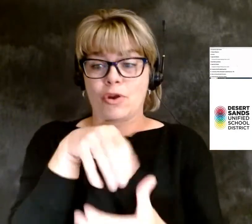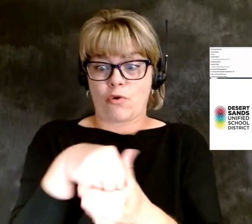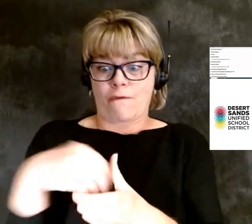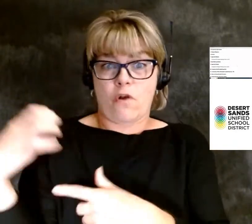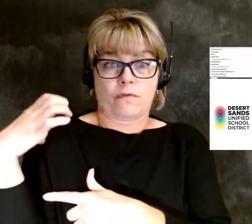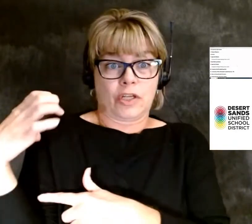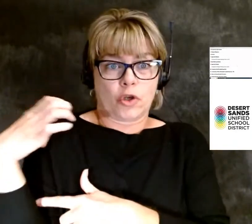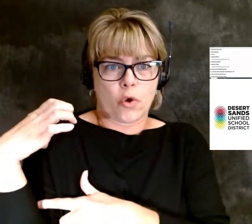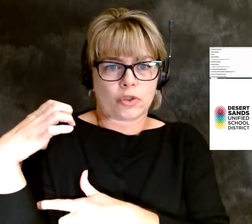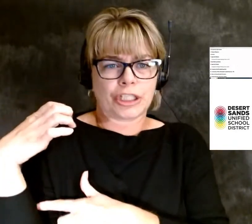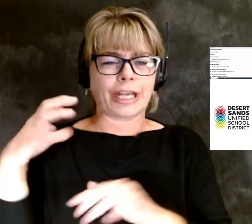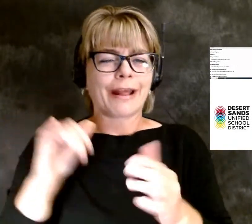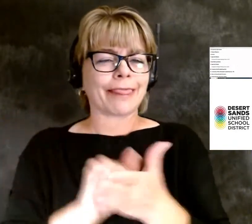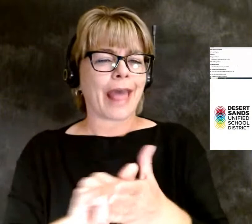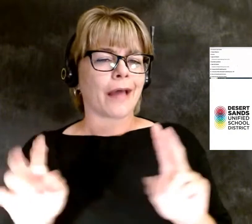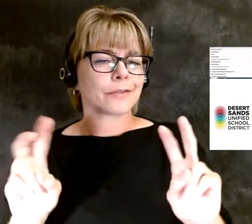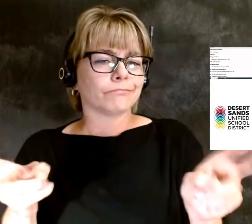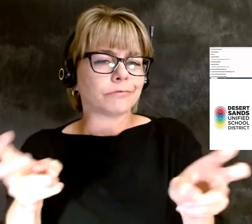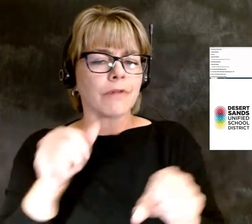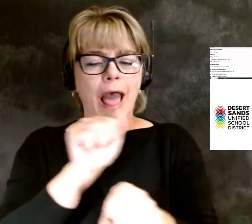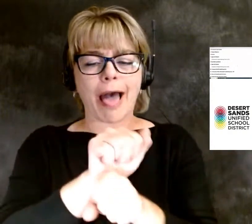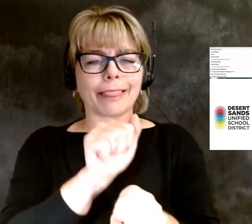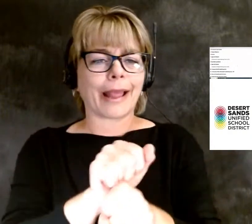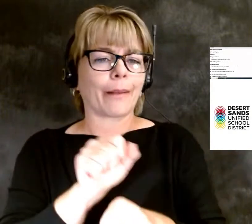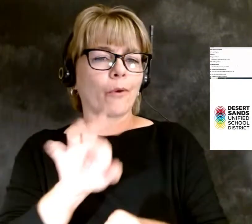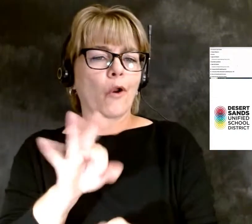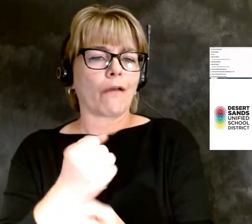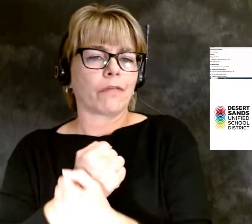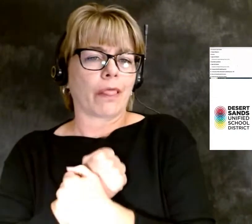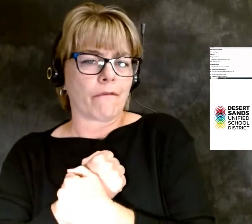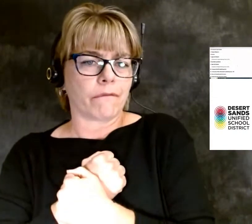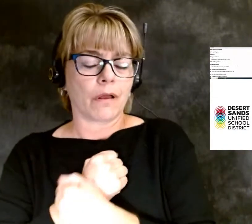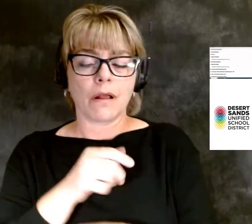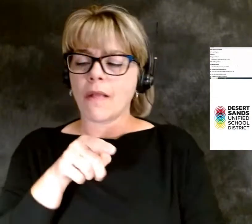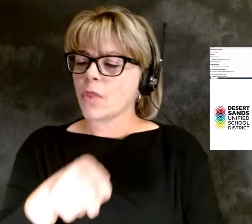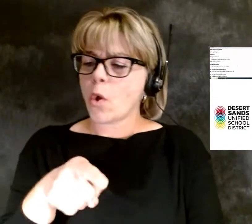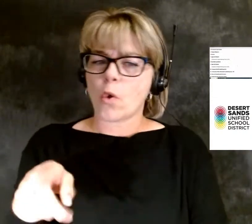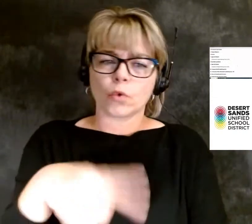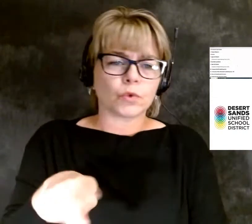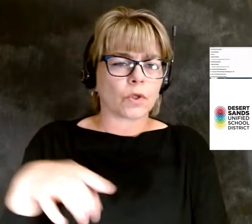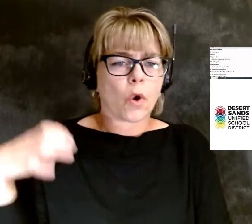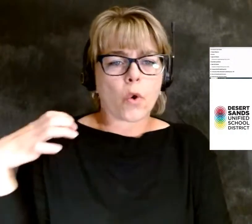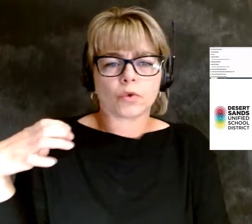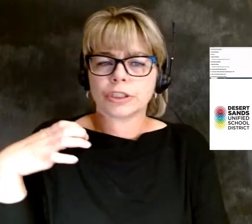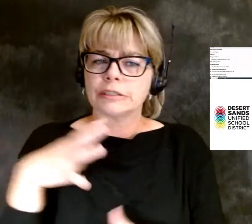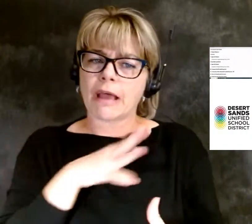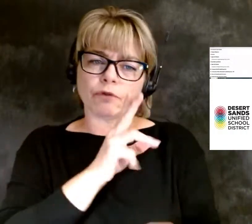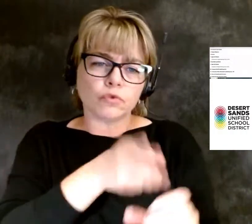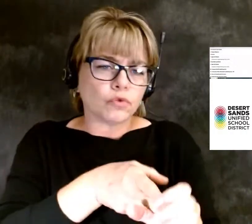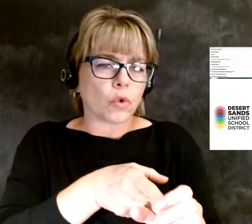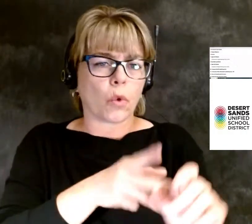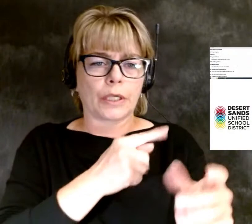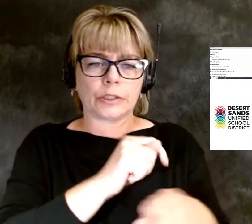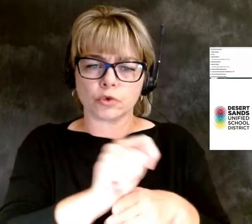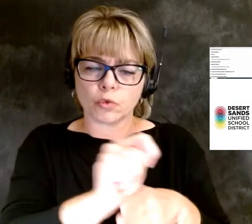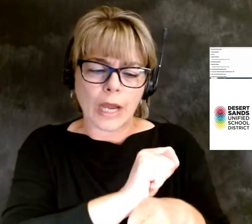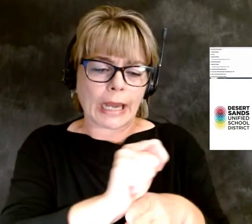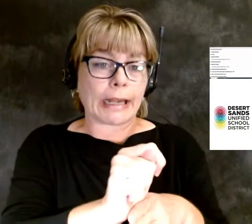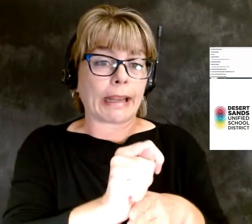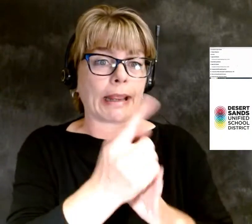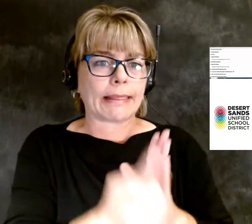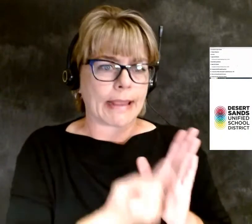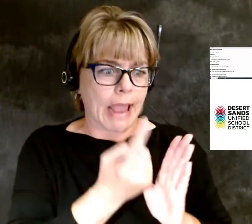I can tell you that these coaches go through incredible training, and the hours they have to put qualifying themselves to work with